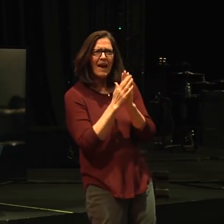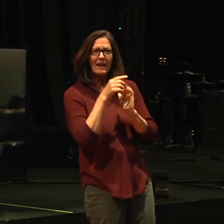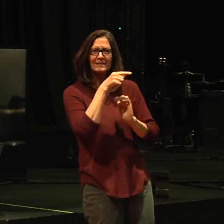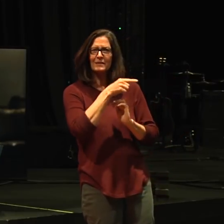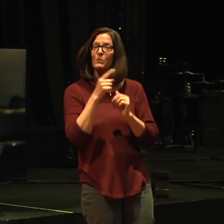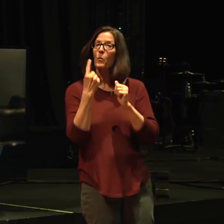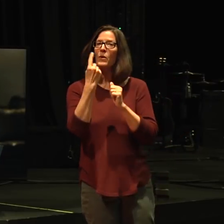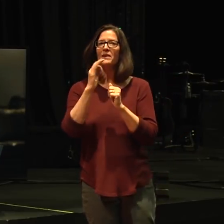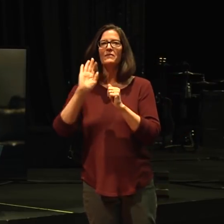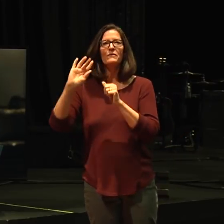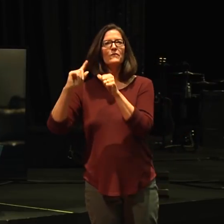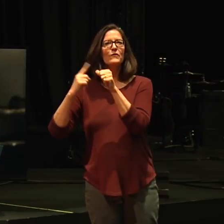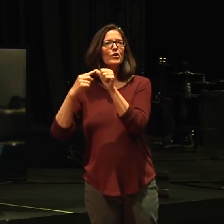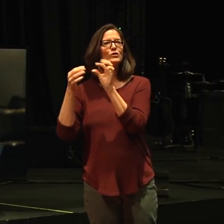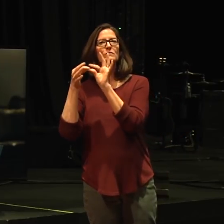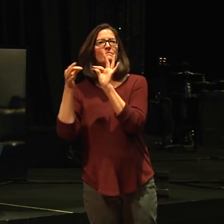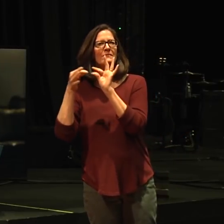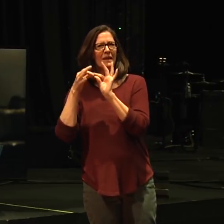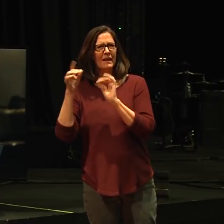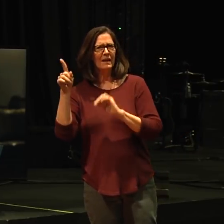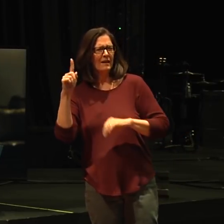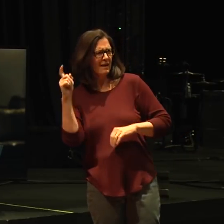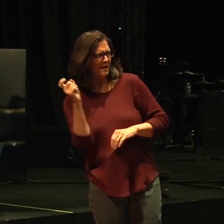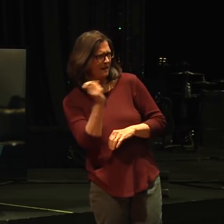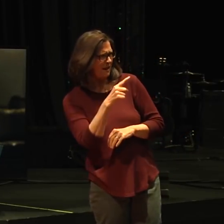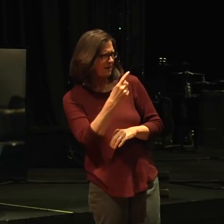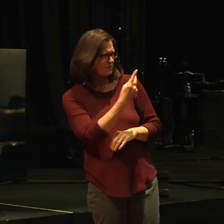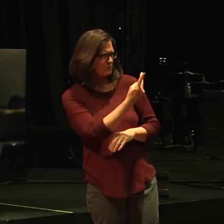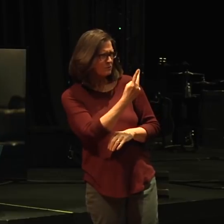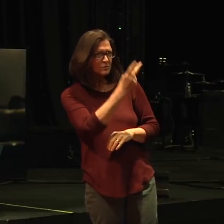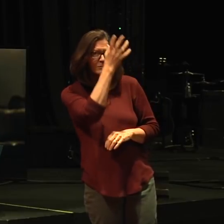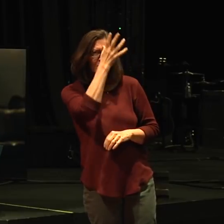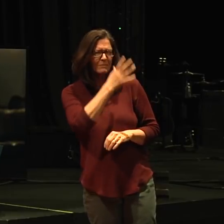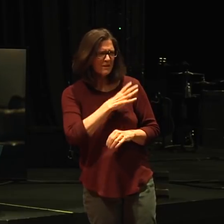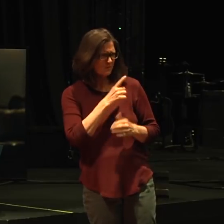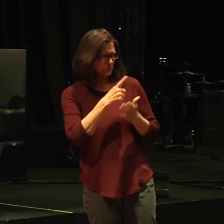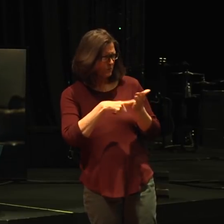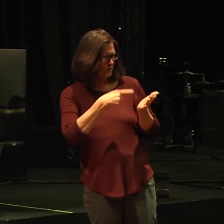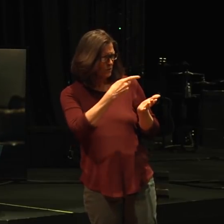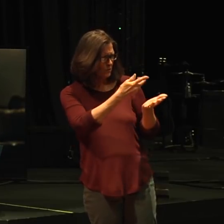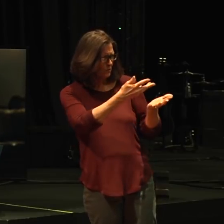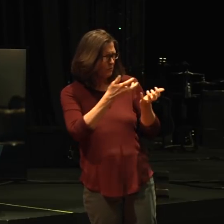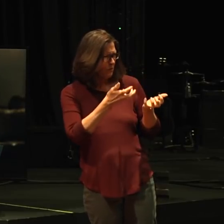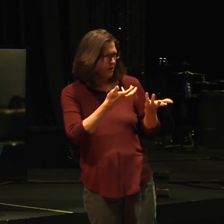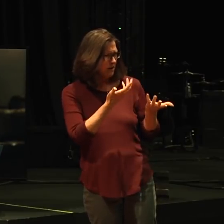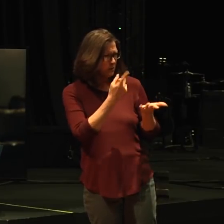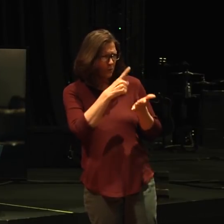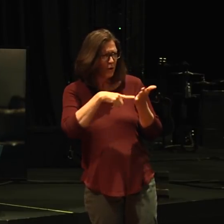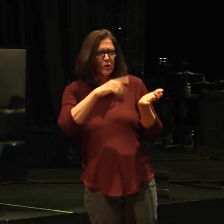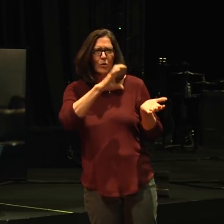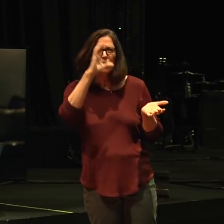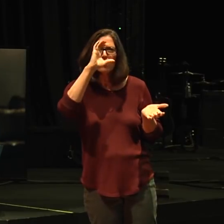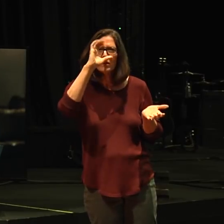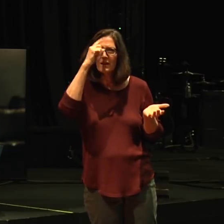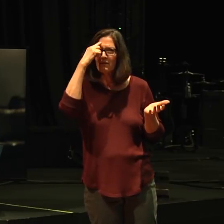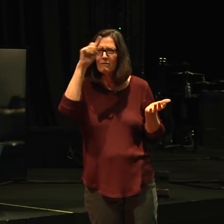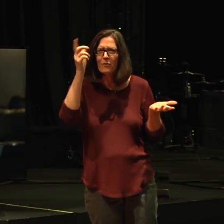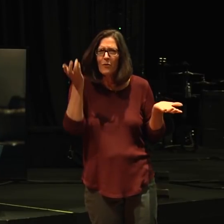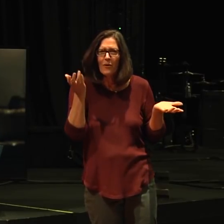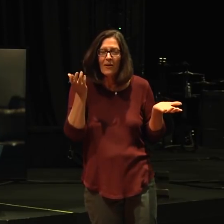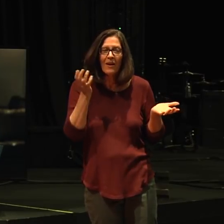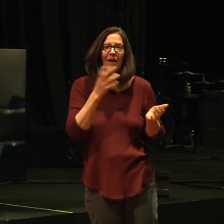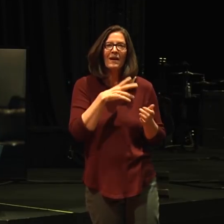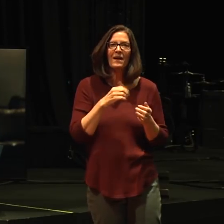his ministry. He just turns around and asks these two guys, what do you want? He just cuts right to it. What are you looking for? And